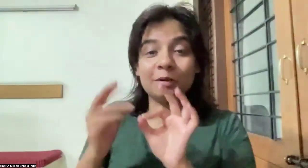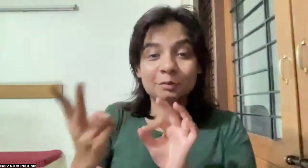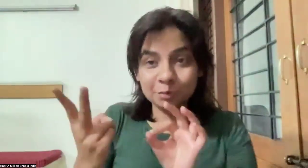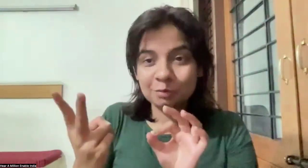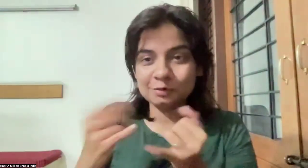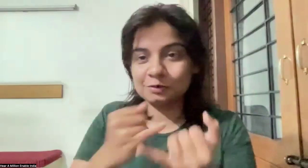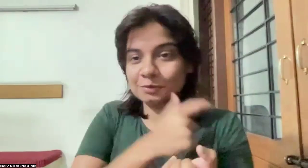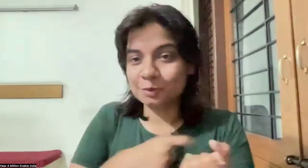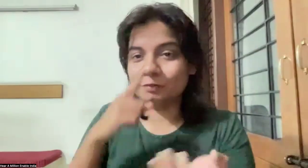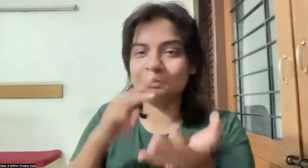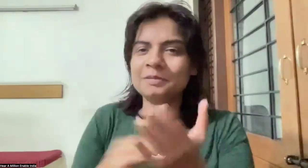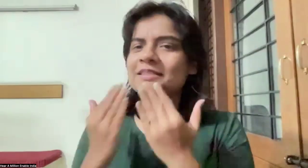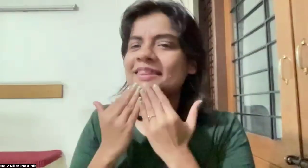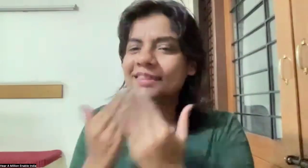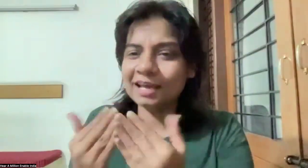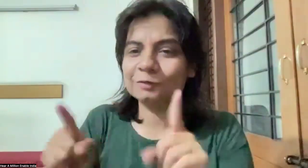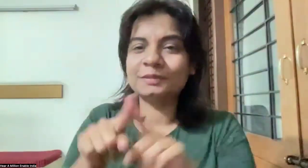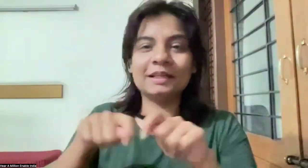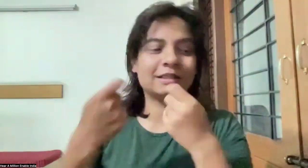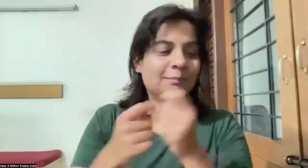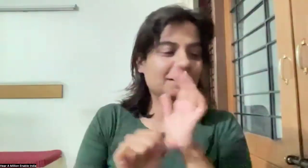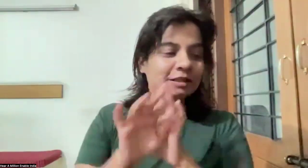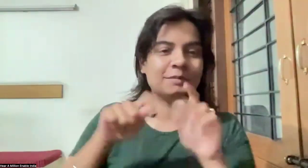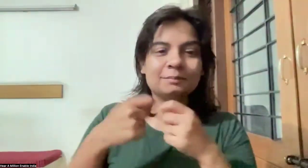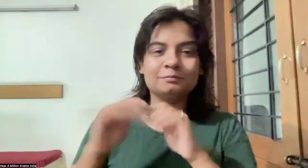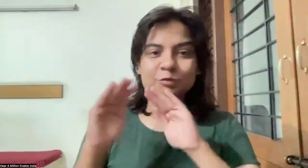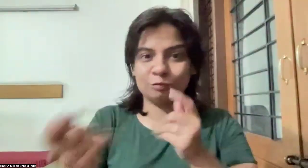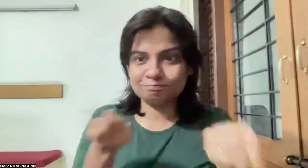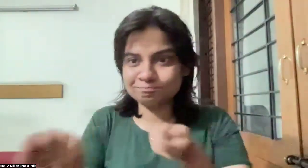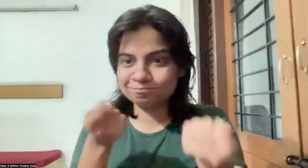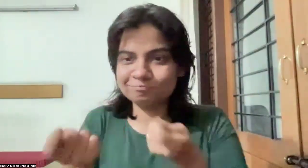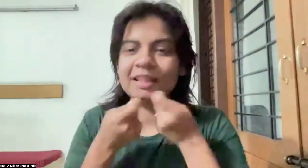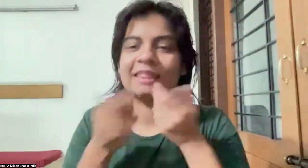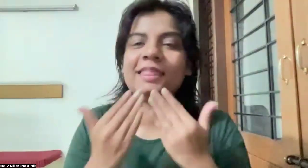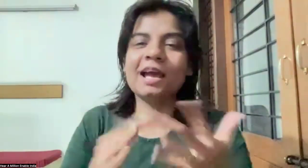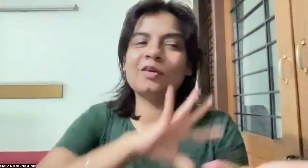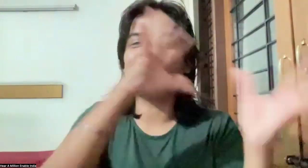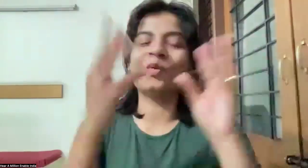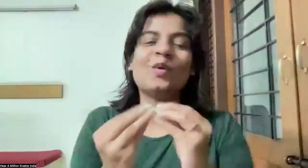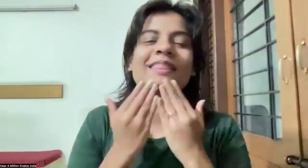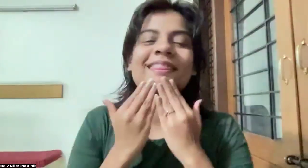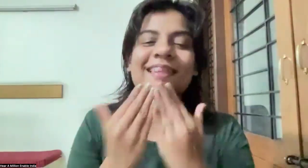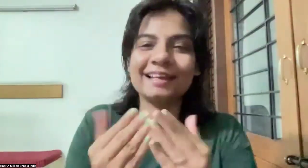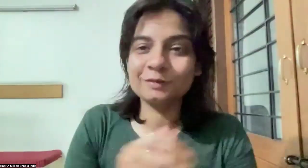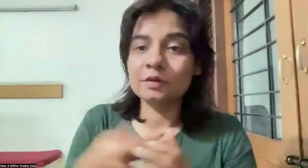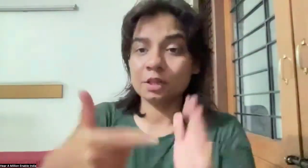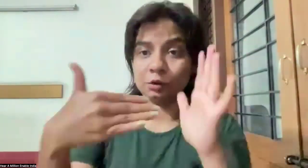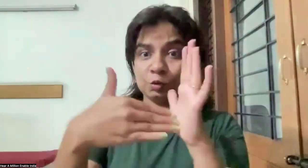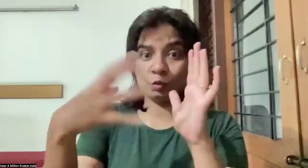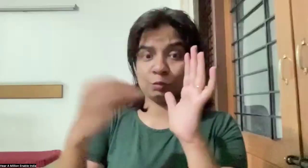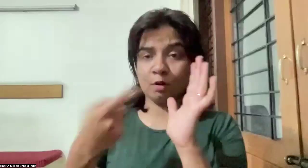the administration and the back-end work. Thank you, sign language interpreters Saurav and Manisha. Thank you, Here a Million team,